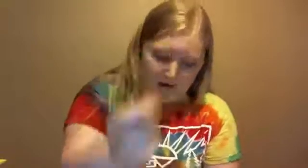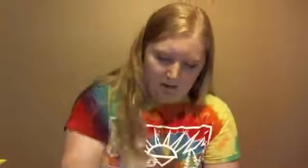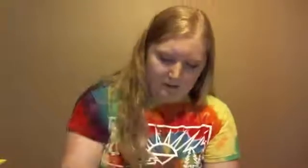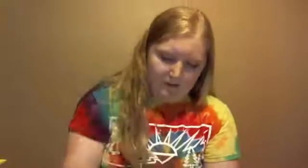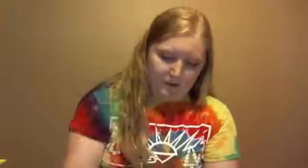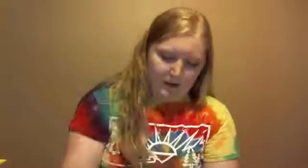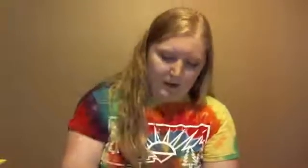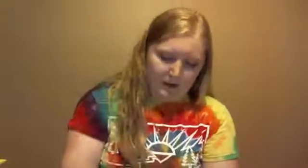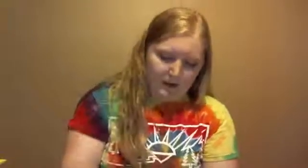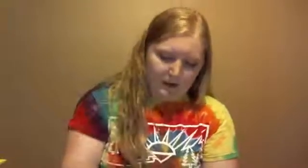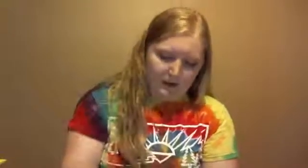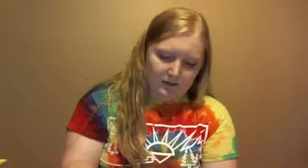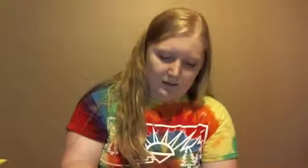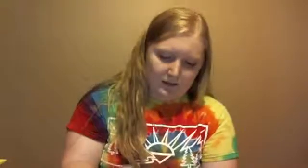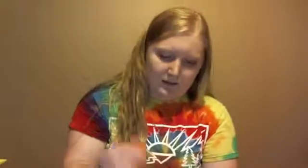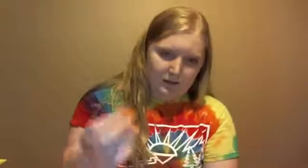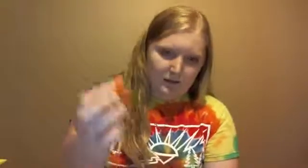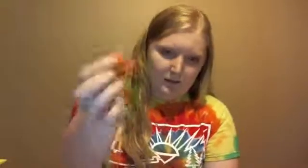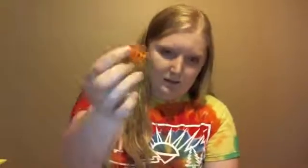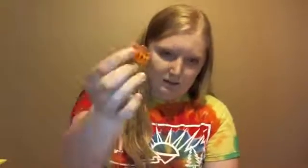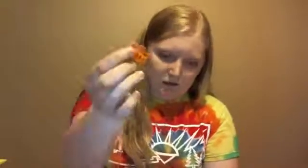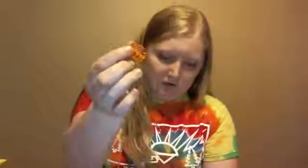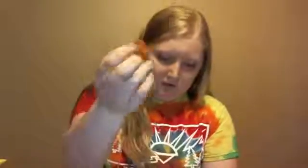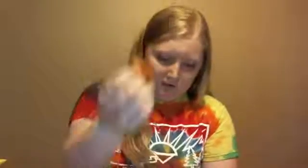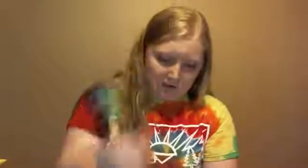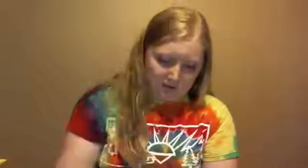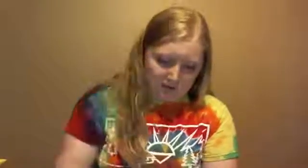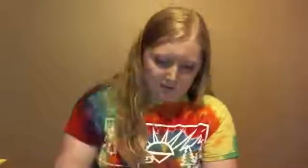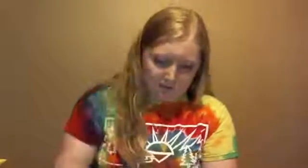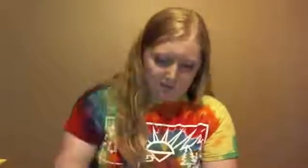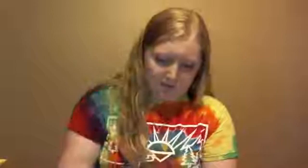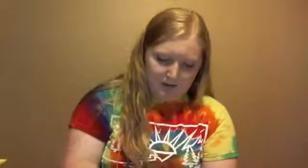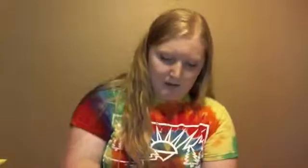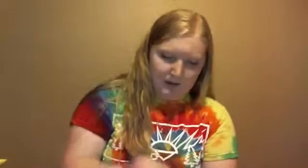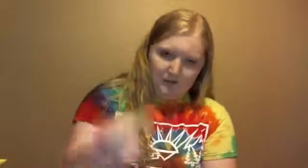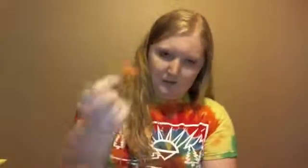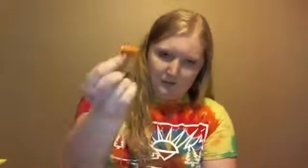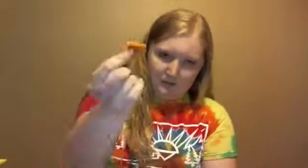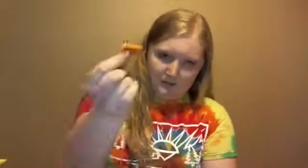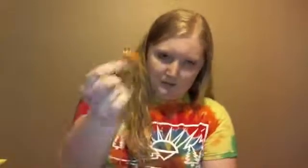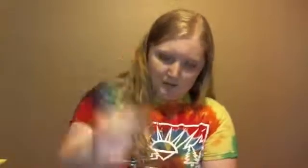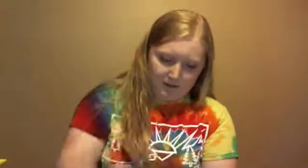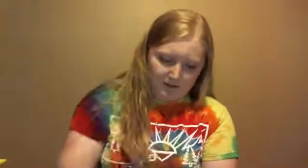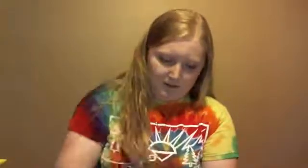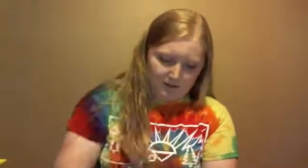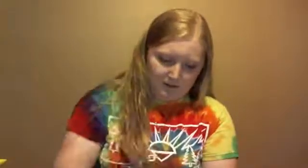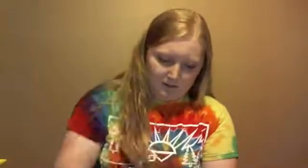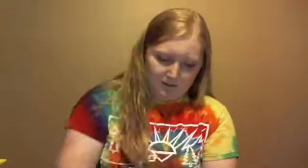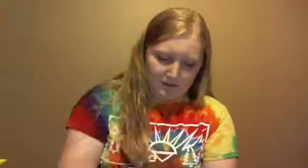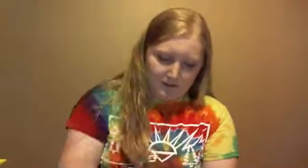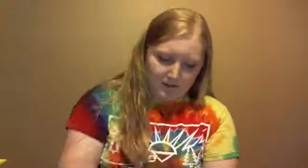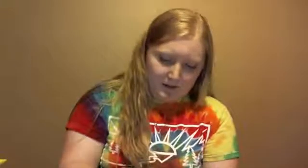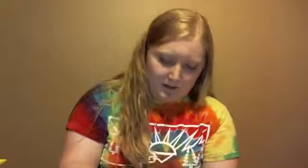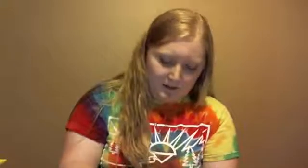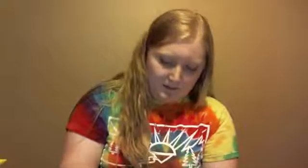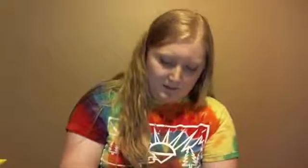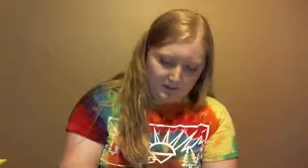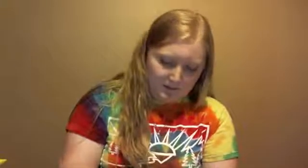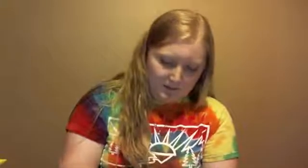flower as well. This one's just a regular clip, and so is this one. And then this one's got a